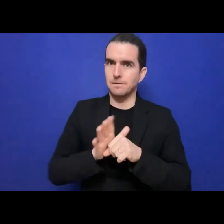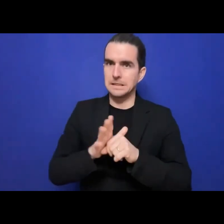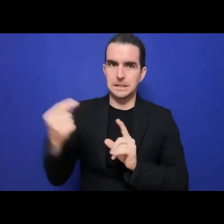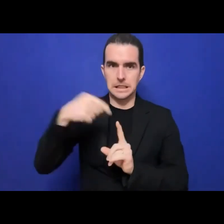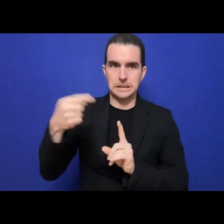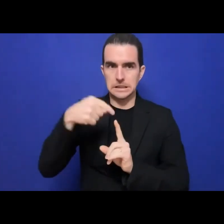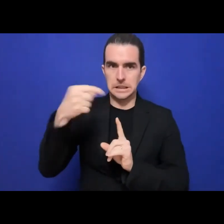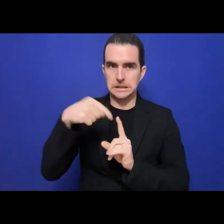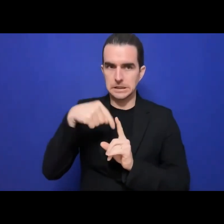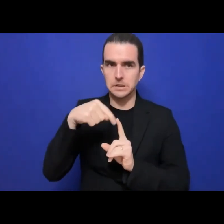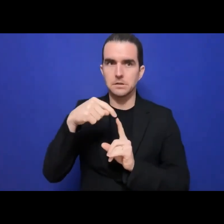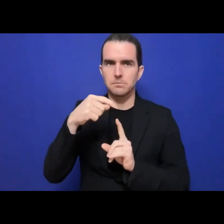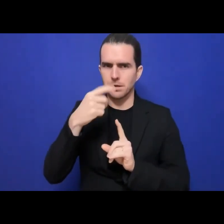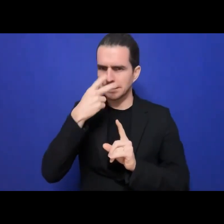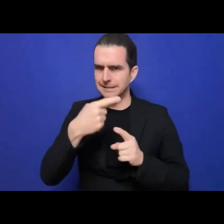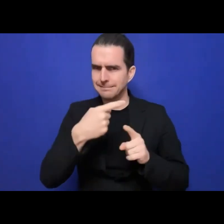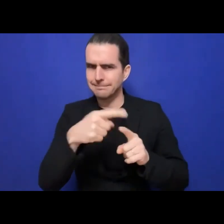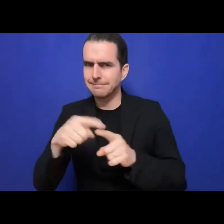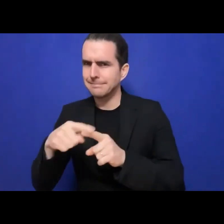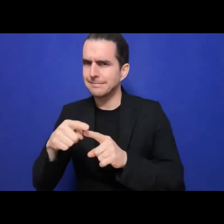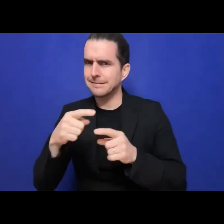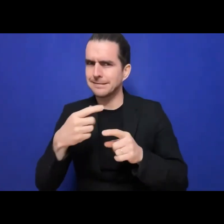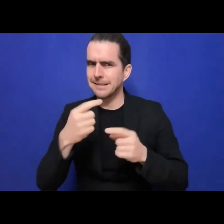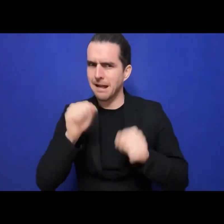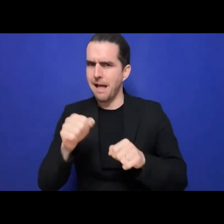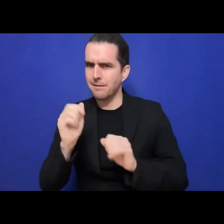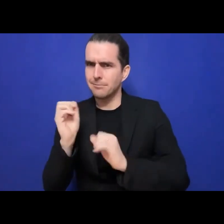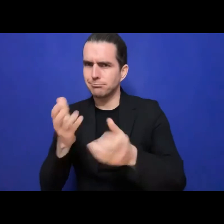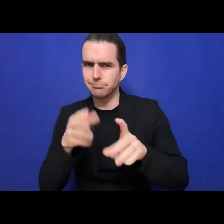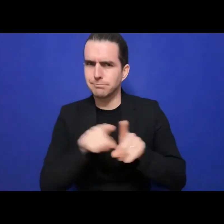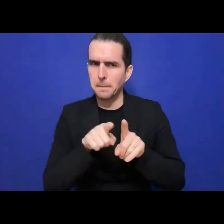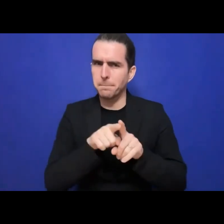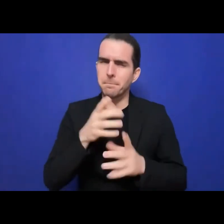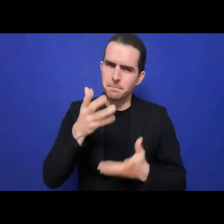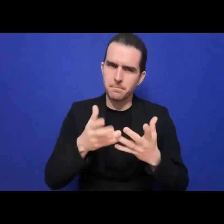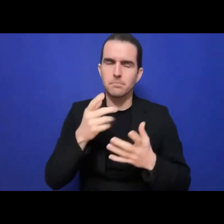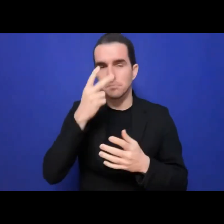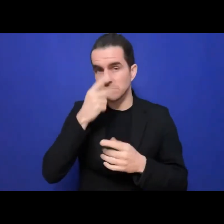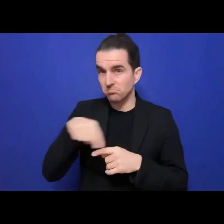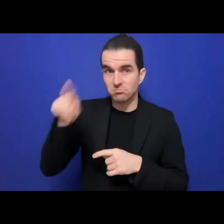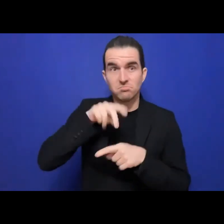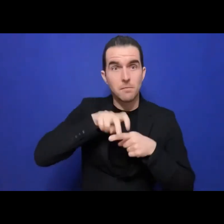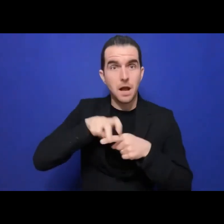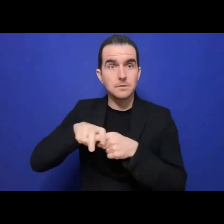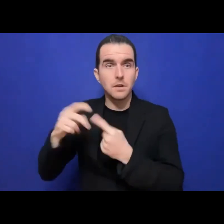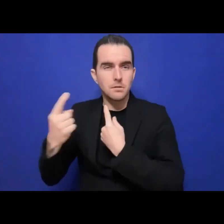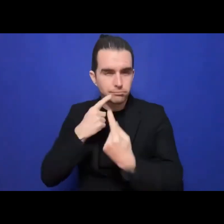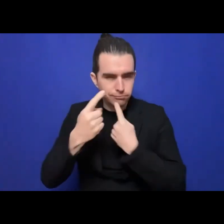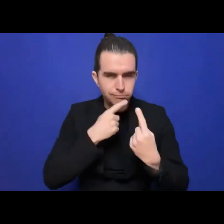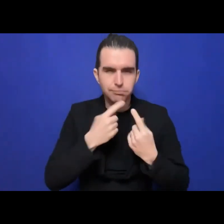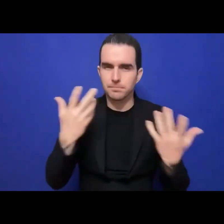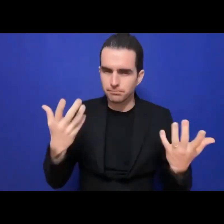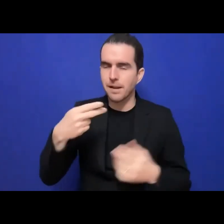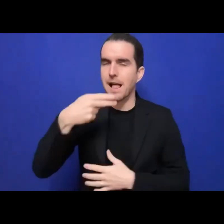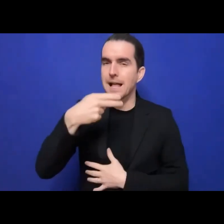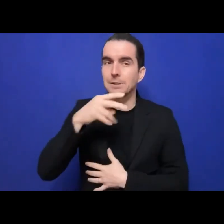to access their medication, and different NCDs also are being impacted, and mental health is an NCD. It is considered an